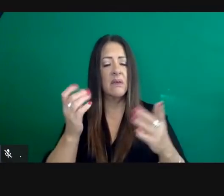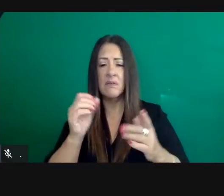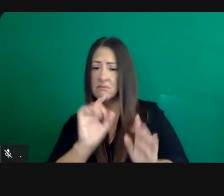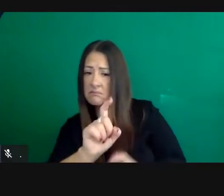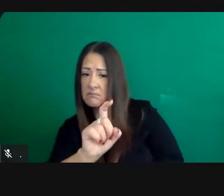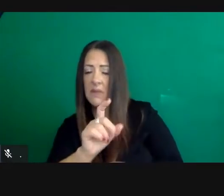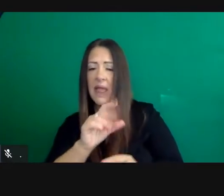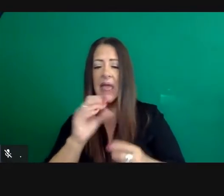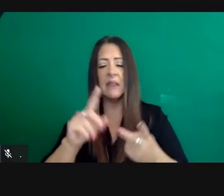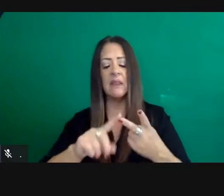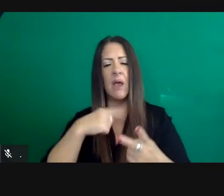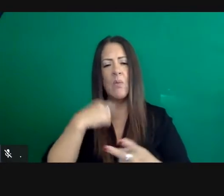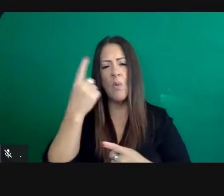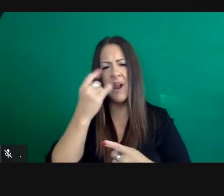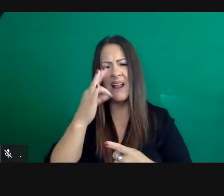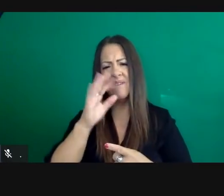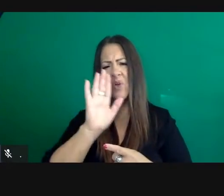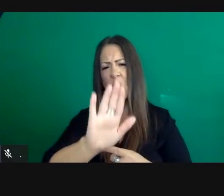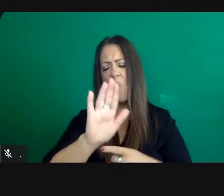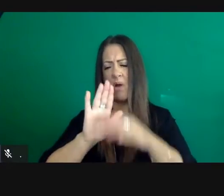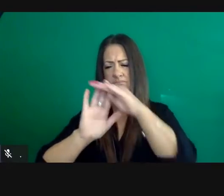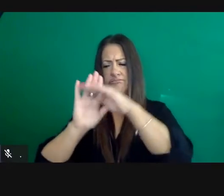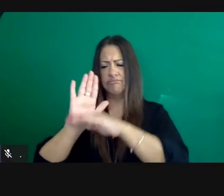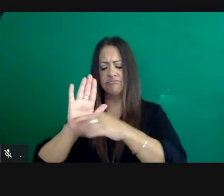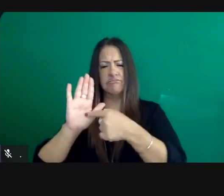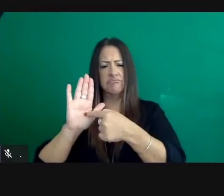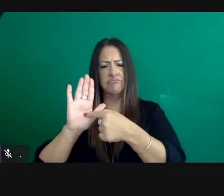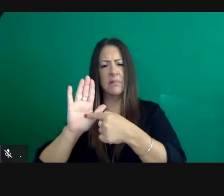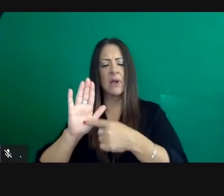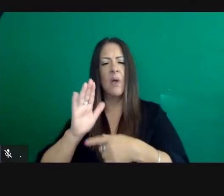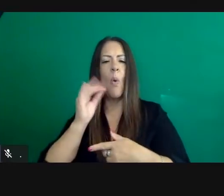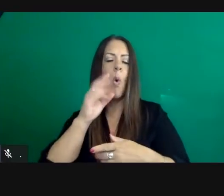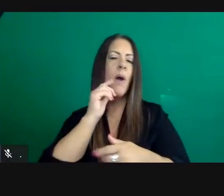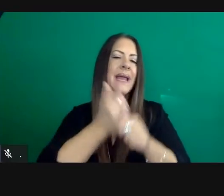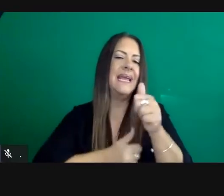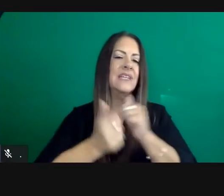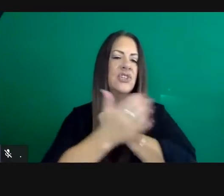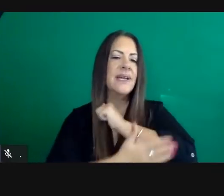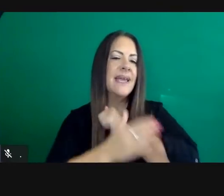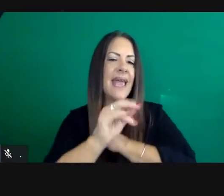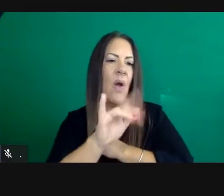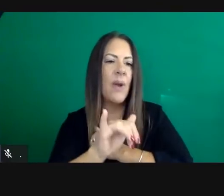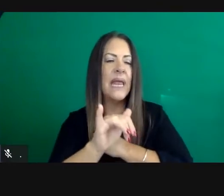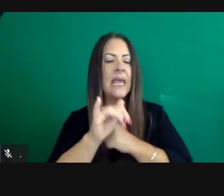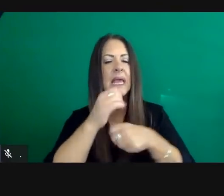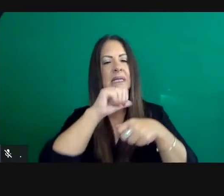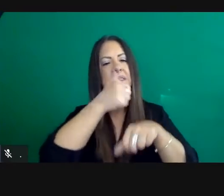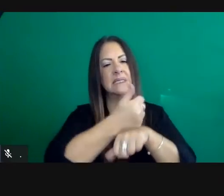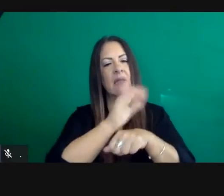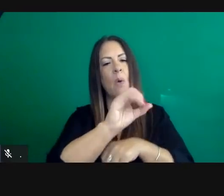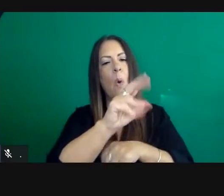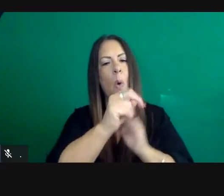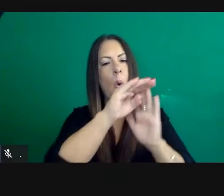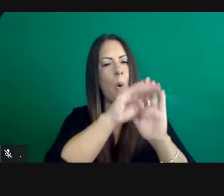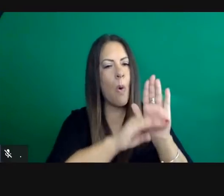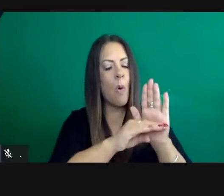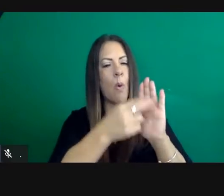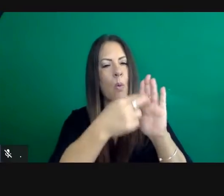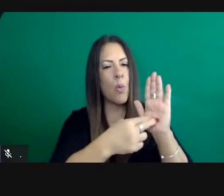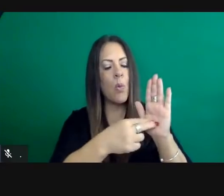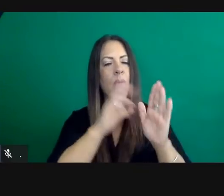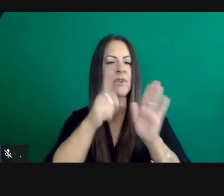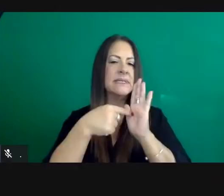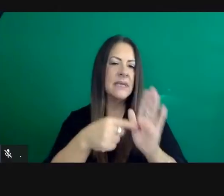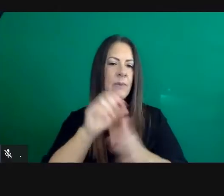I'm wondering if the guidance that counties are putting out conflicts with what the state is saying. Like, for example, in Sacramento, they've